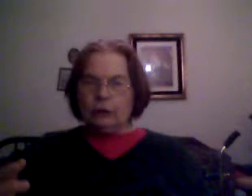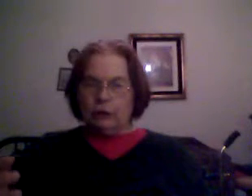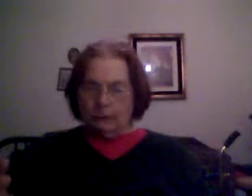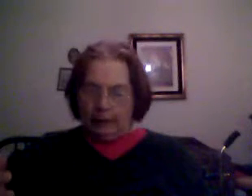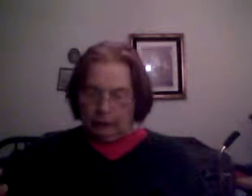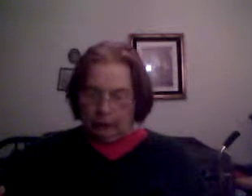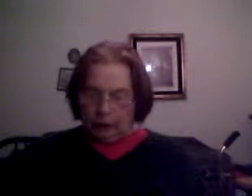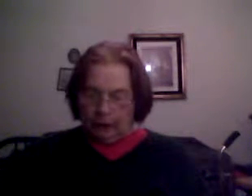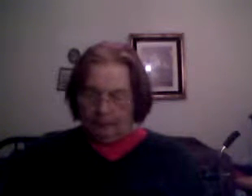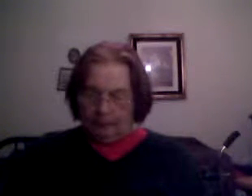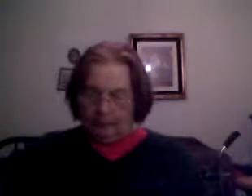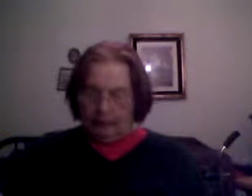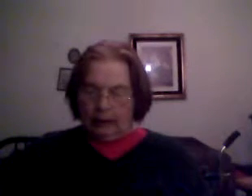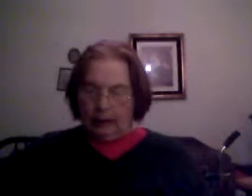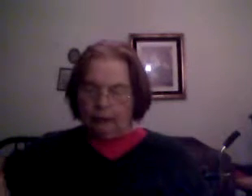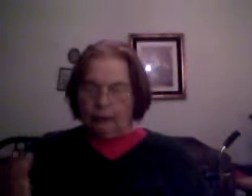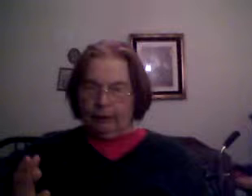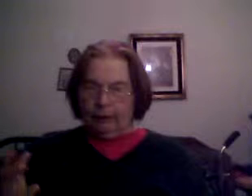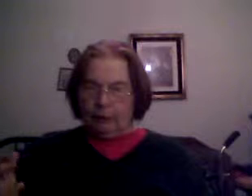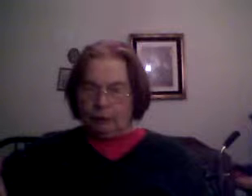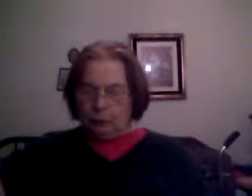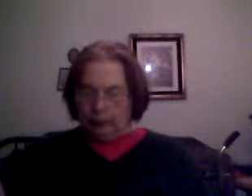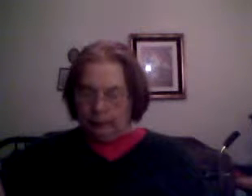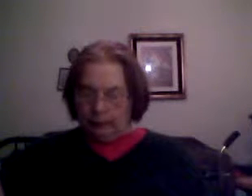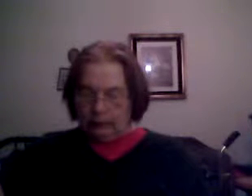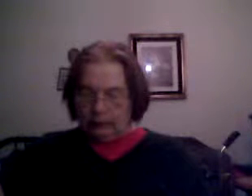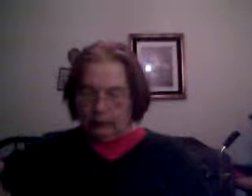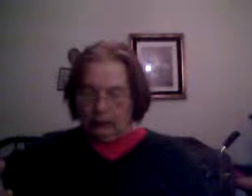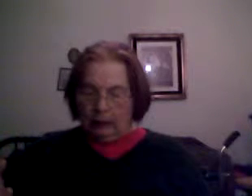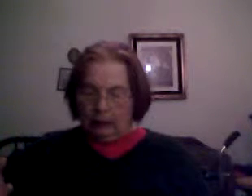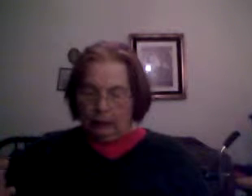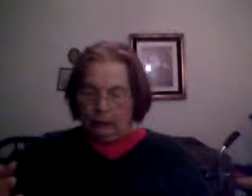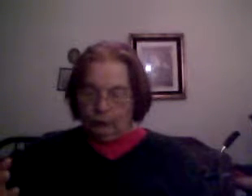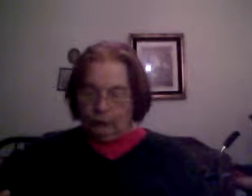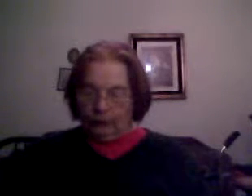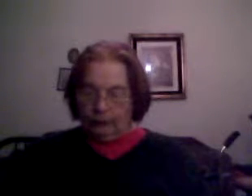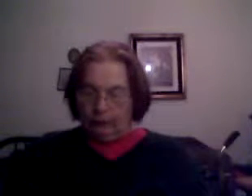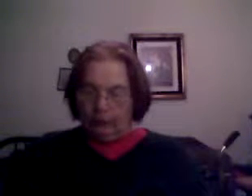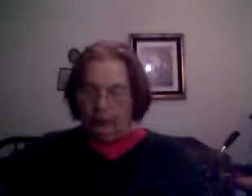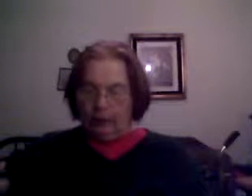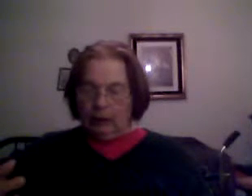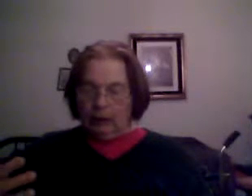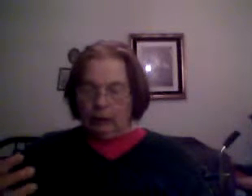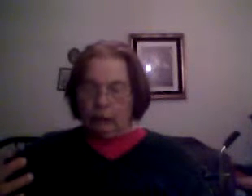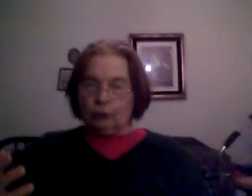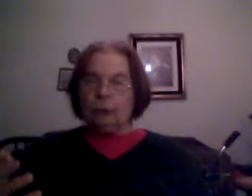Using the basic shape as a reference point, use other